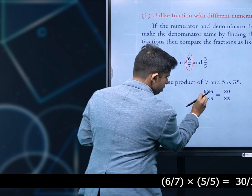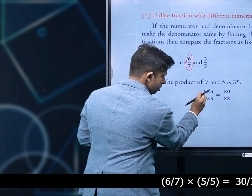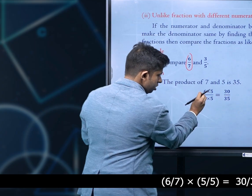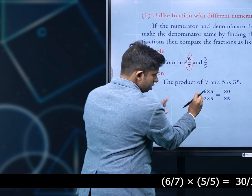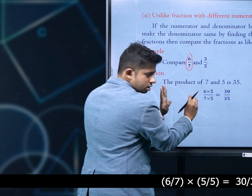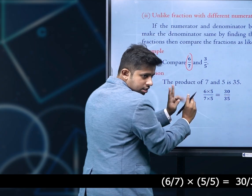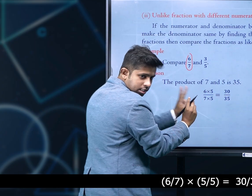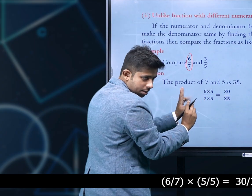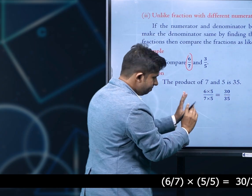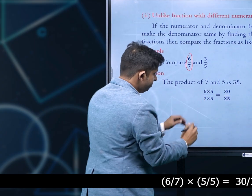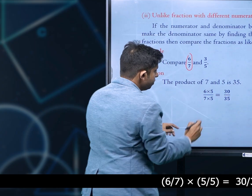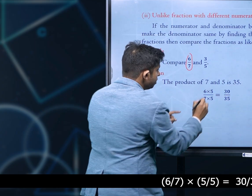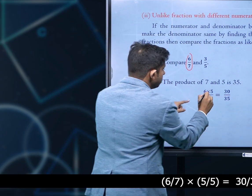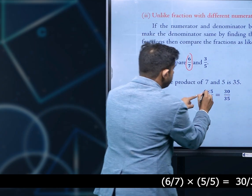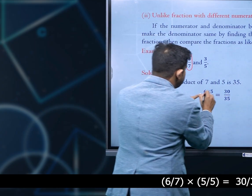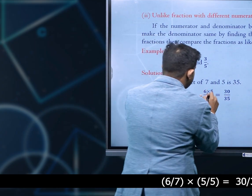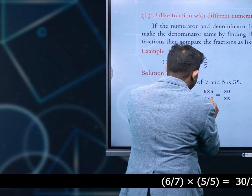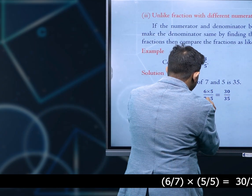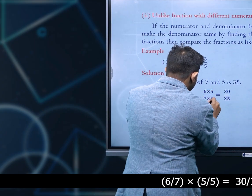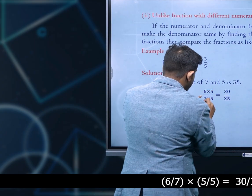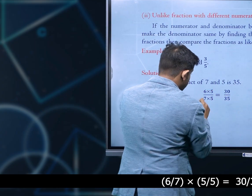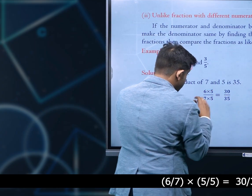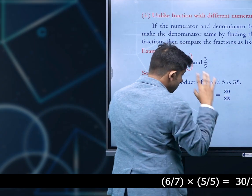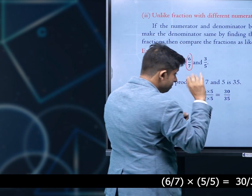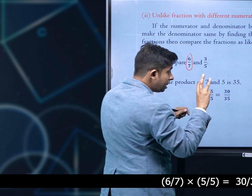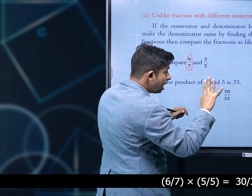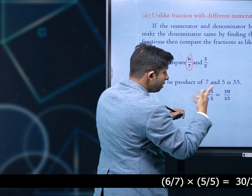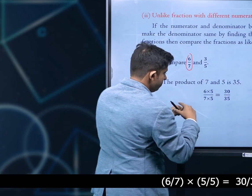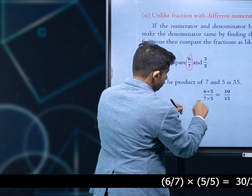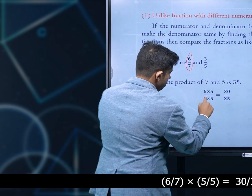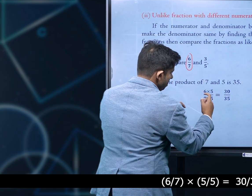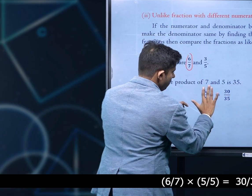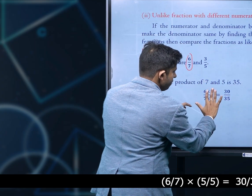6 by 7 multiplied into 5 is equal to